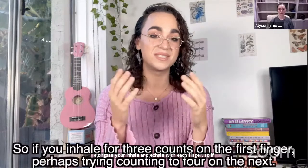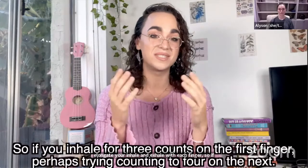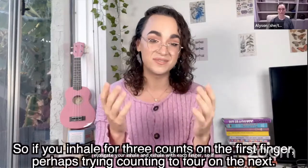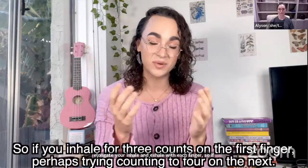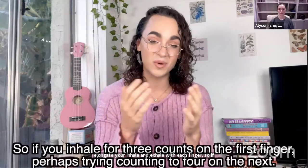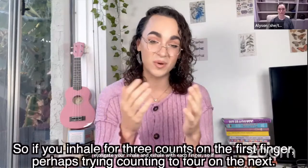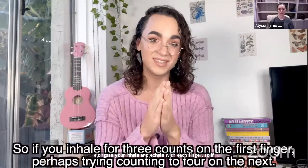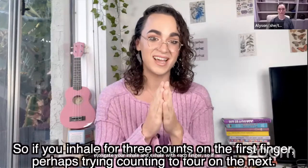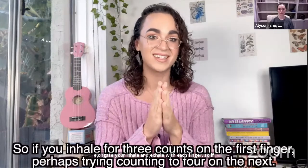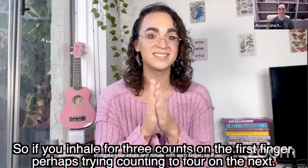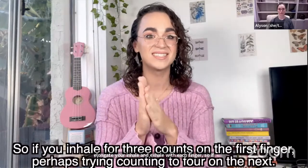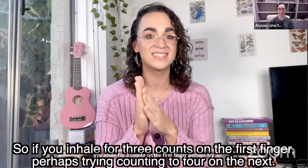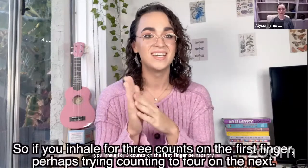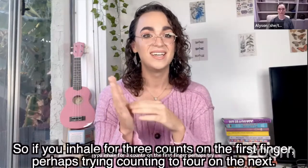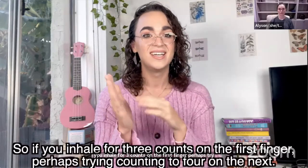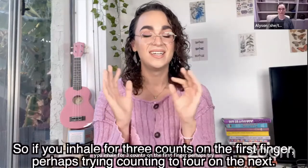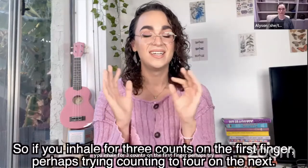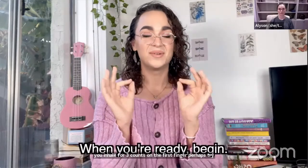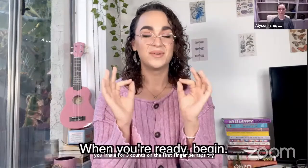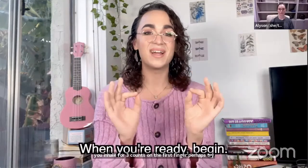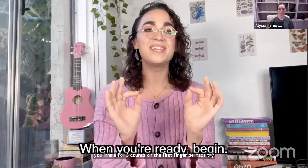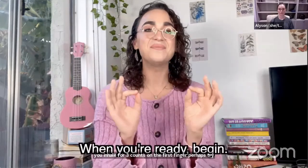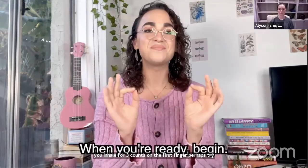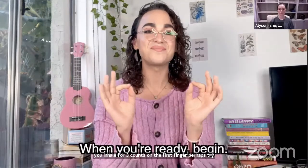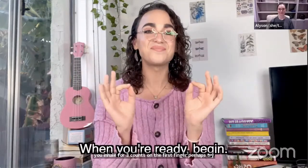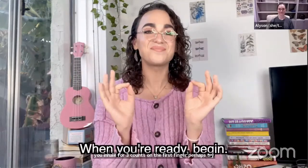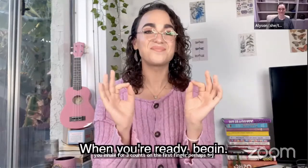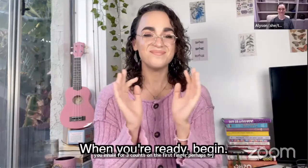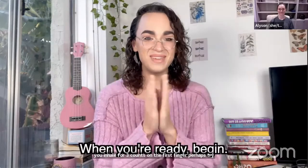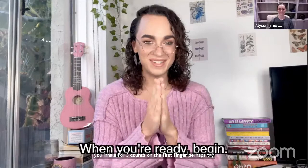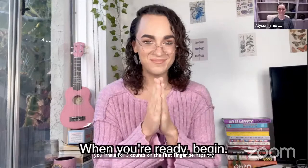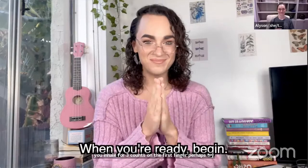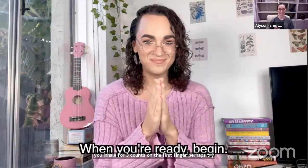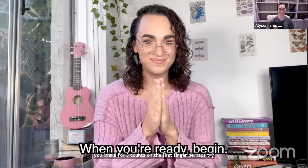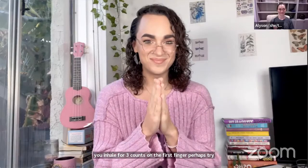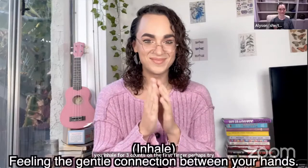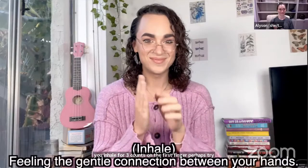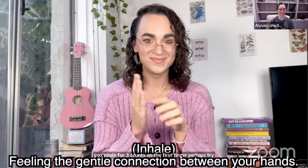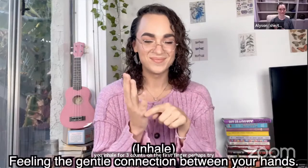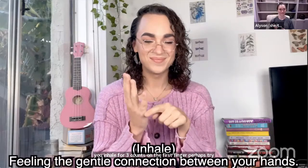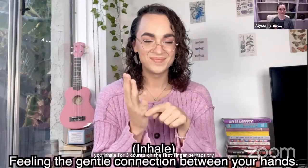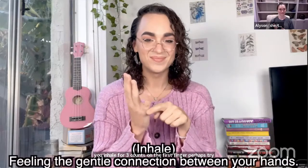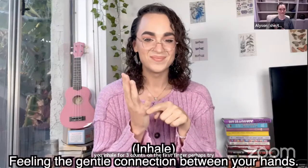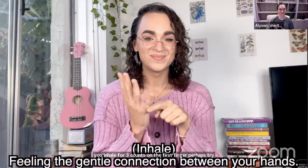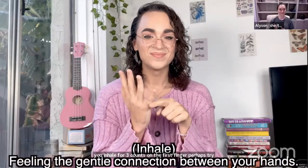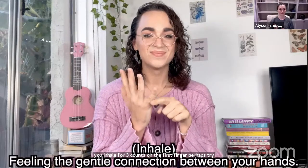try counting to four on the next. When you're ready, begin.